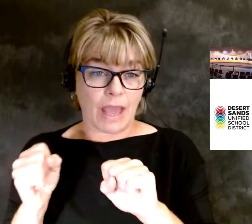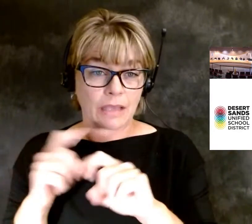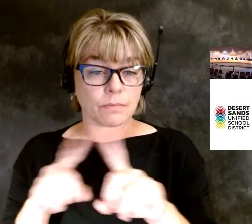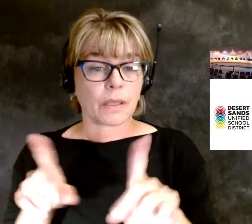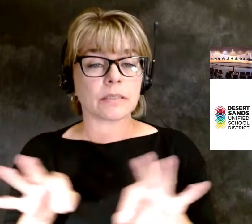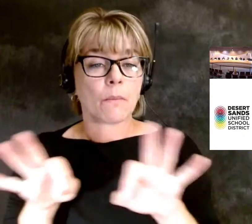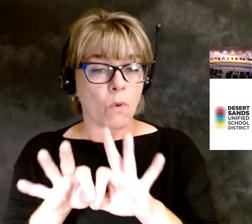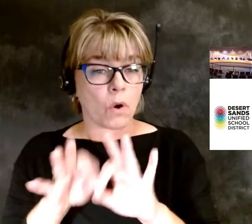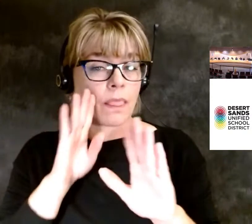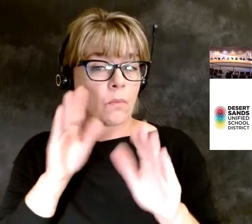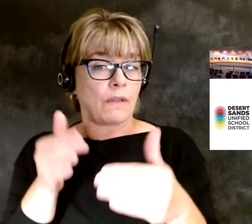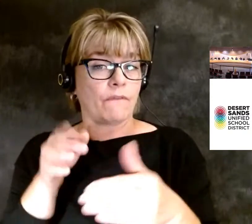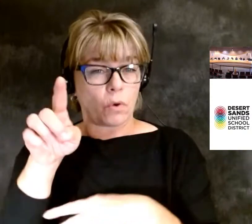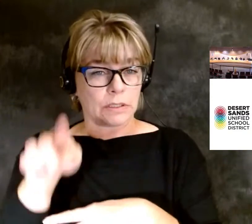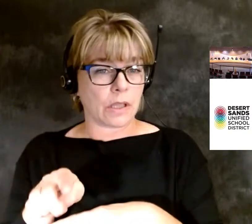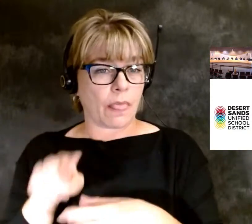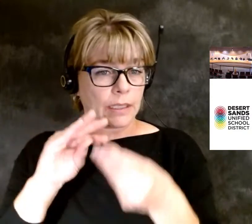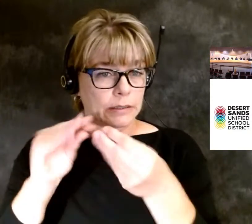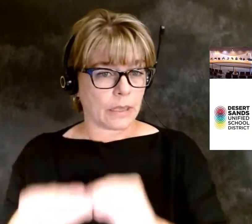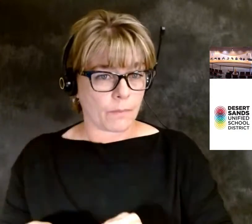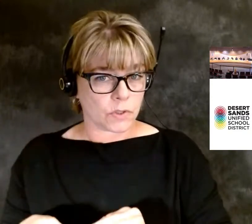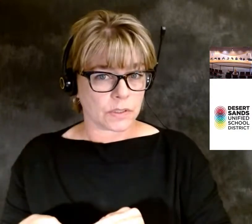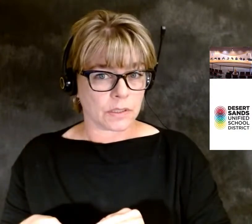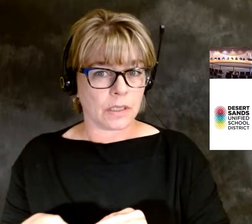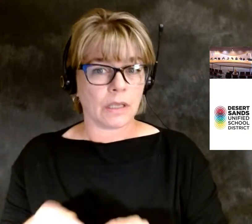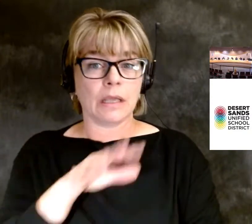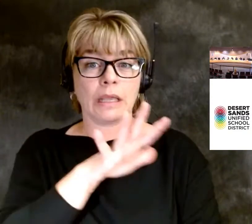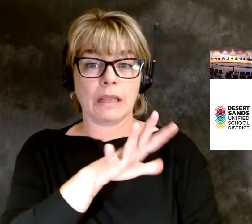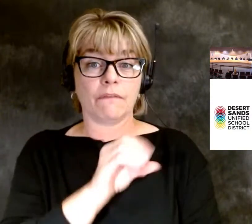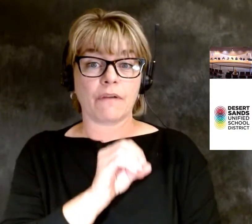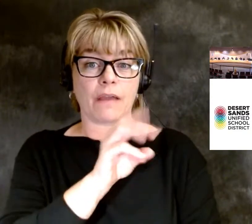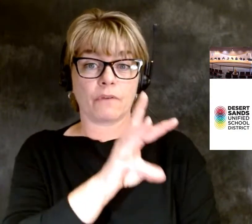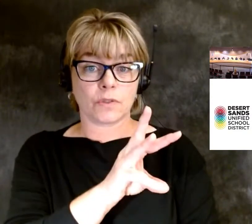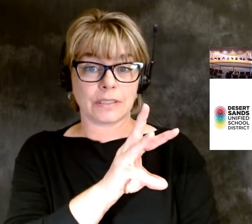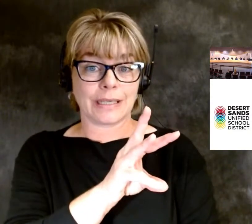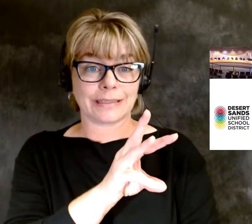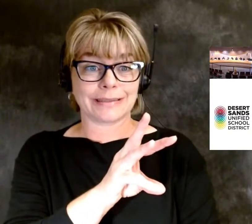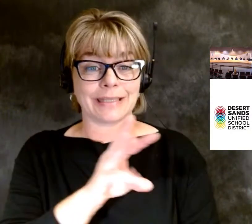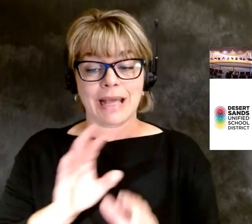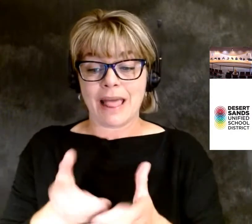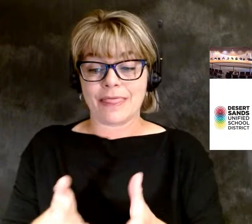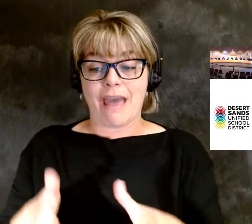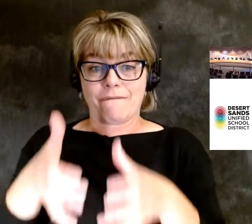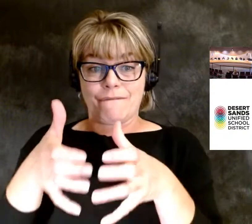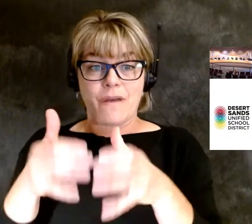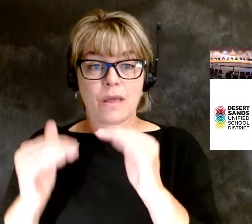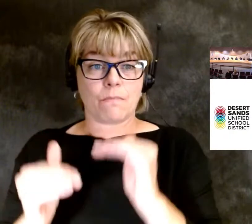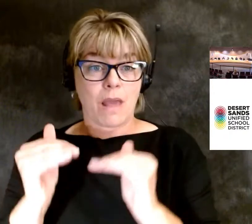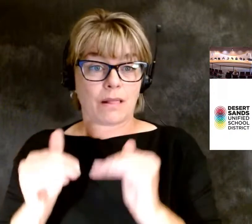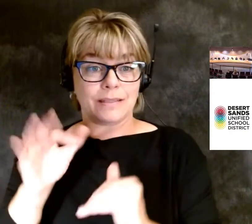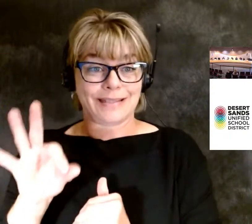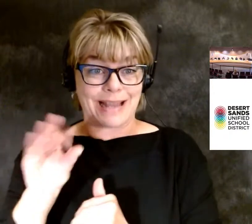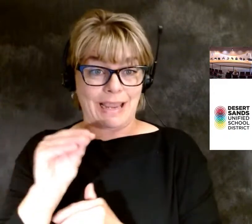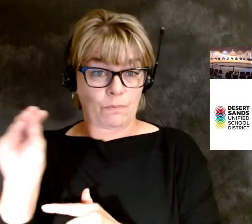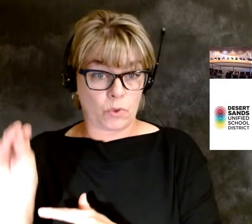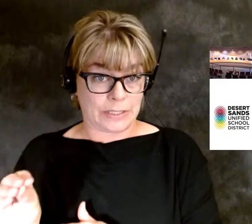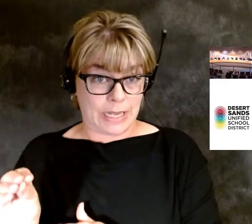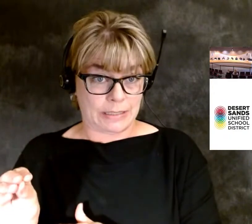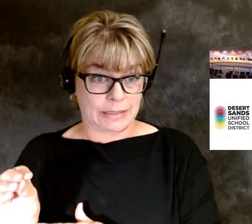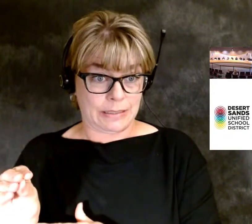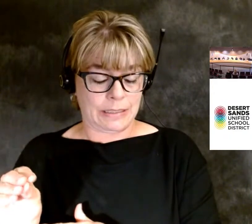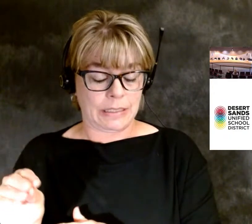in 05-06, the fund balance was 9%. So if you were here in 2005-2006, the fund balance was 9%.